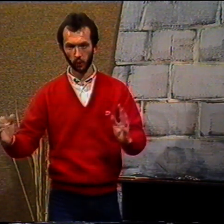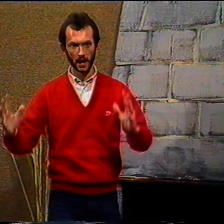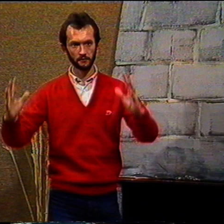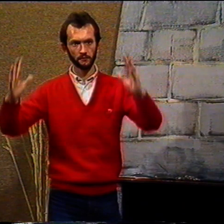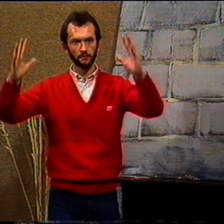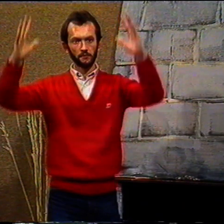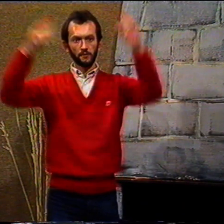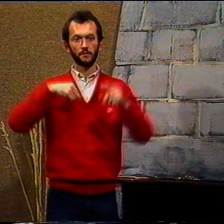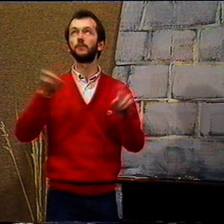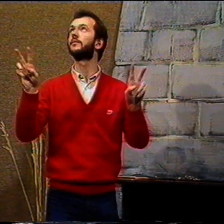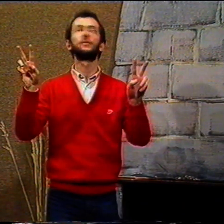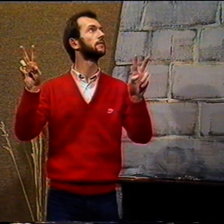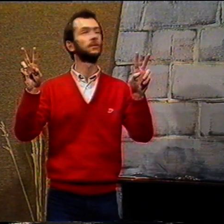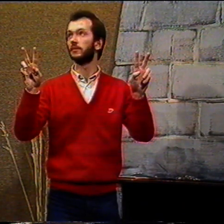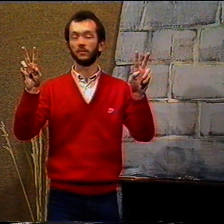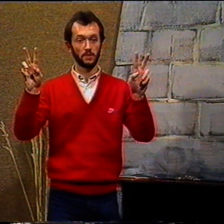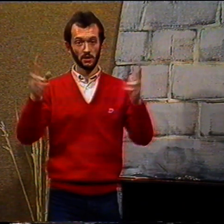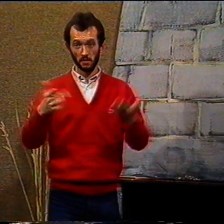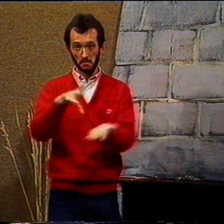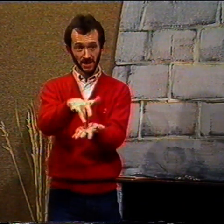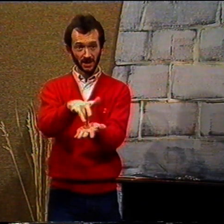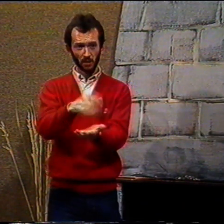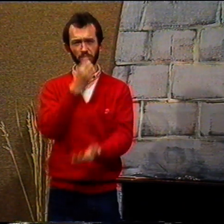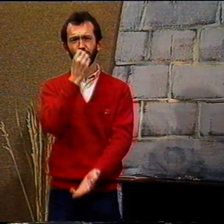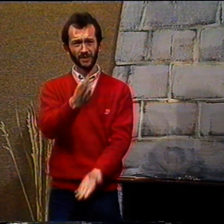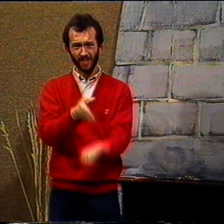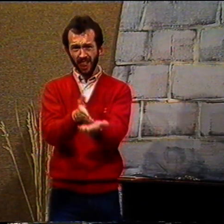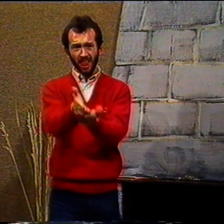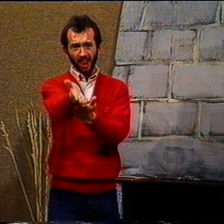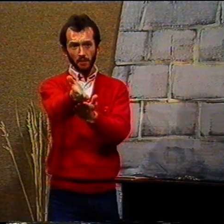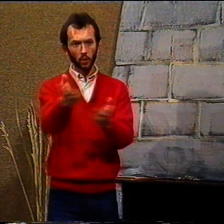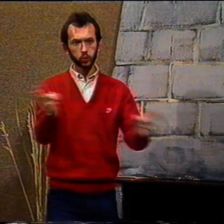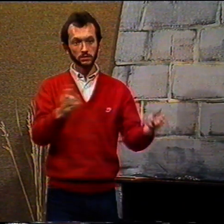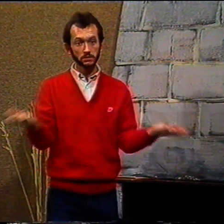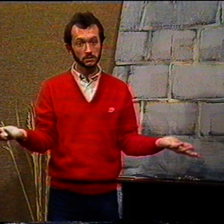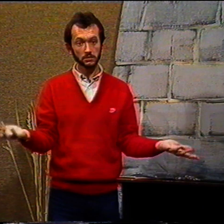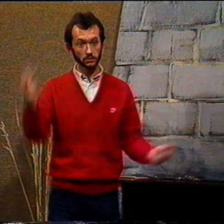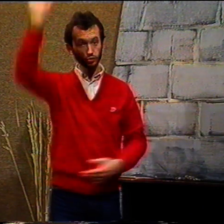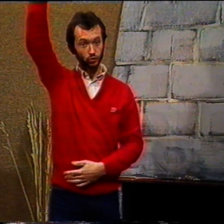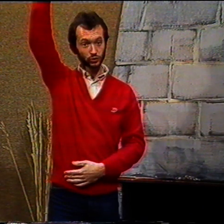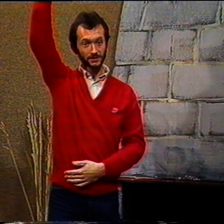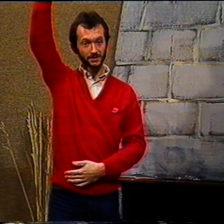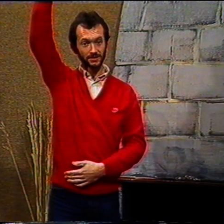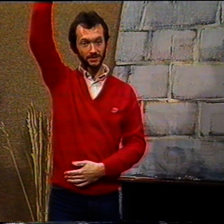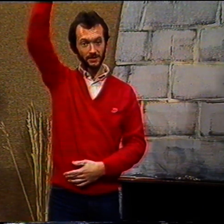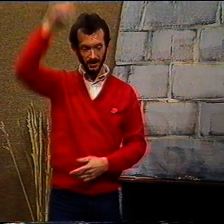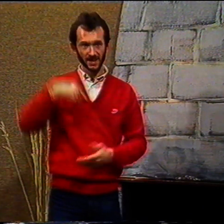on through. The waves were getting bigger, and I'd look up. And we were right in the middle. It was beautiful in the middle. There was no wind. It was above the